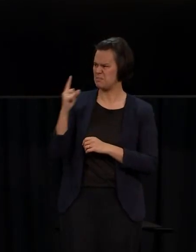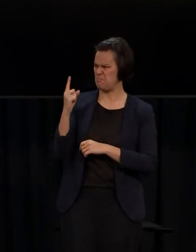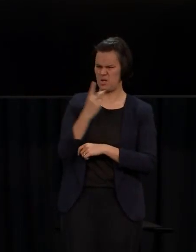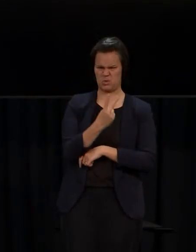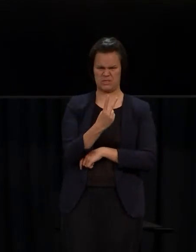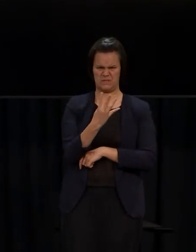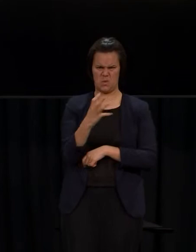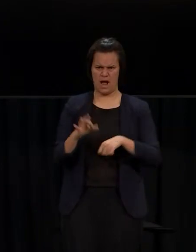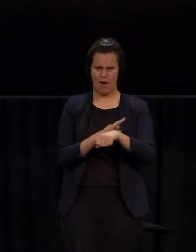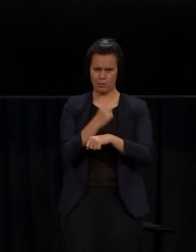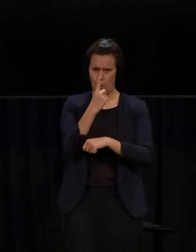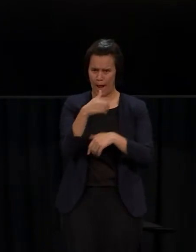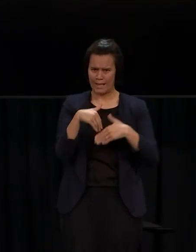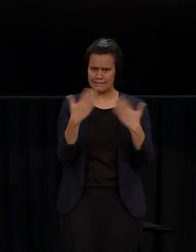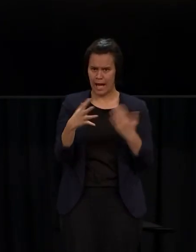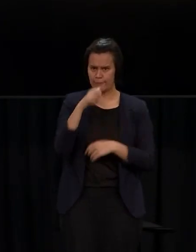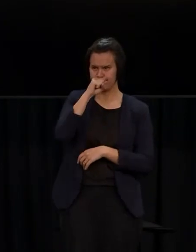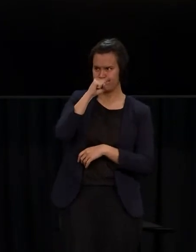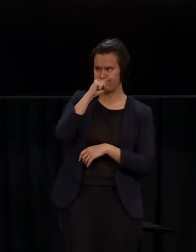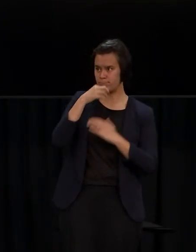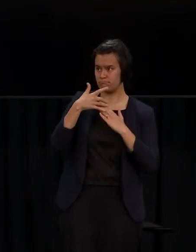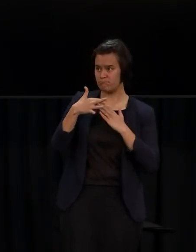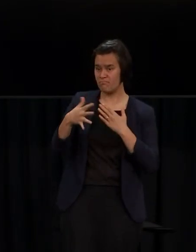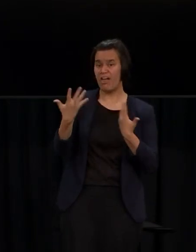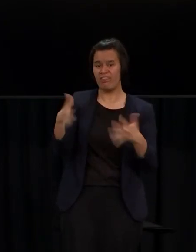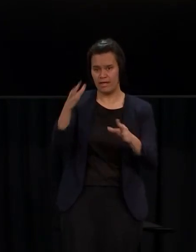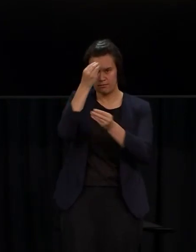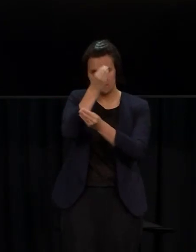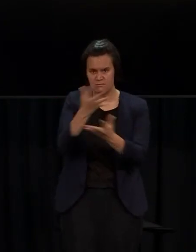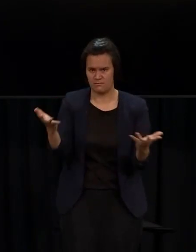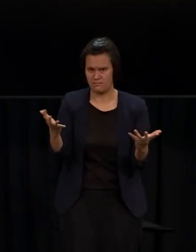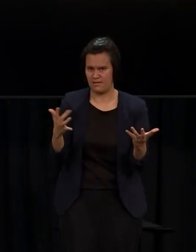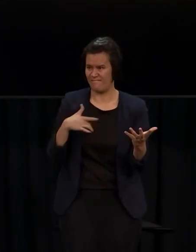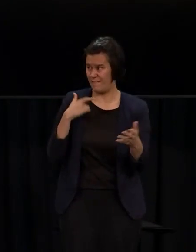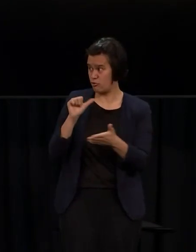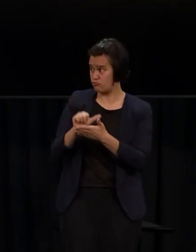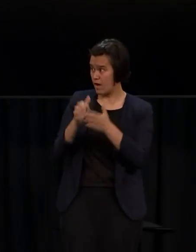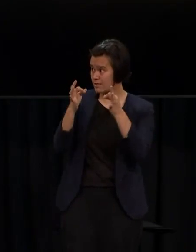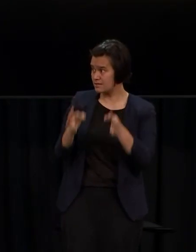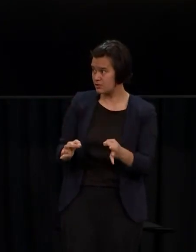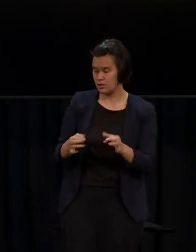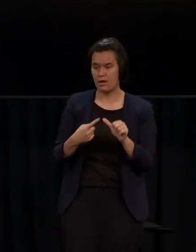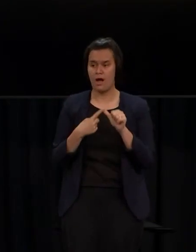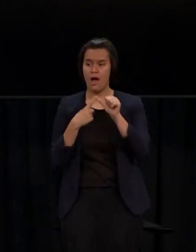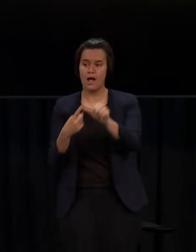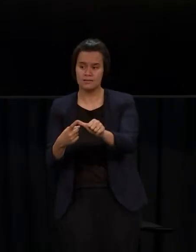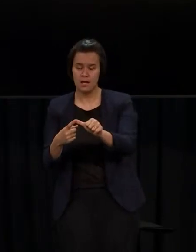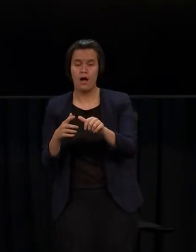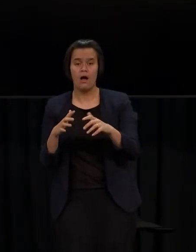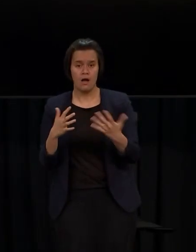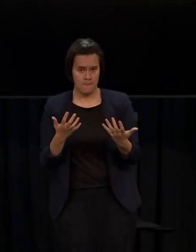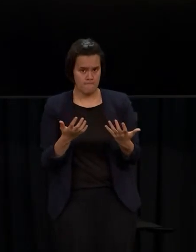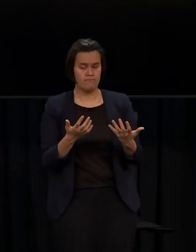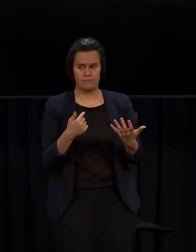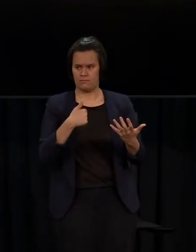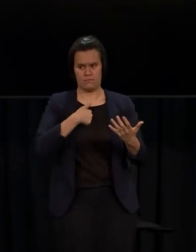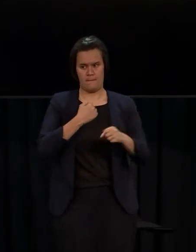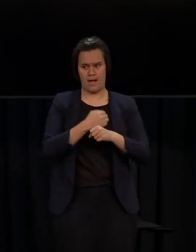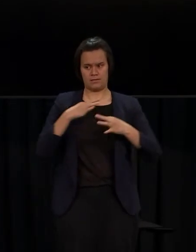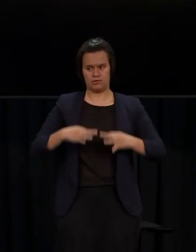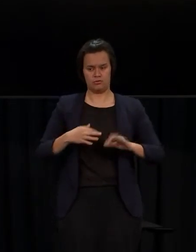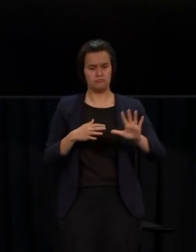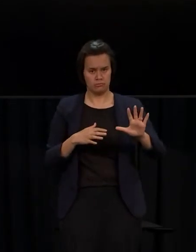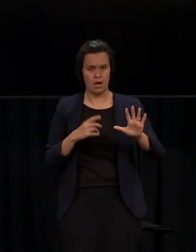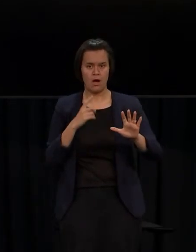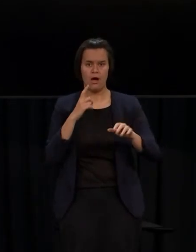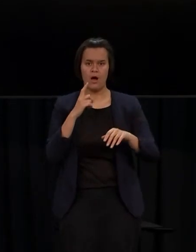on the basis of that decision. Those our agencies have made over that period of time the call. Of course, you see sometimes those things change